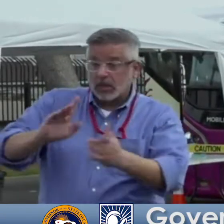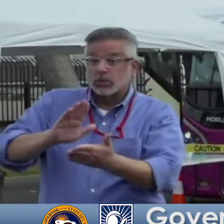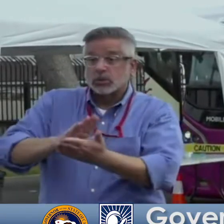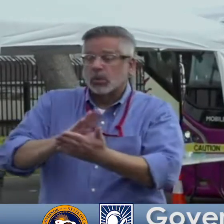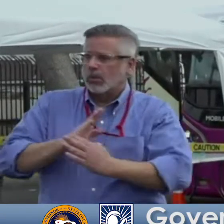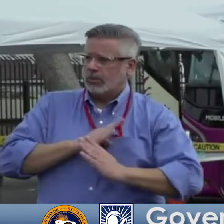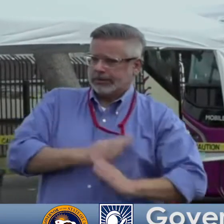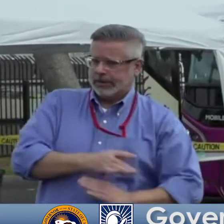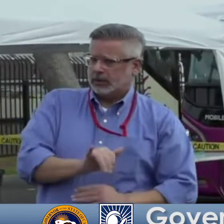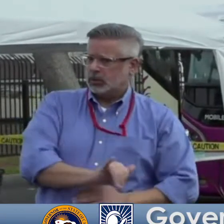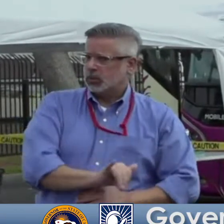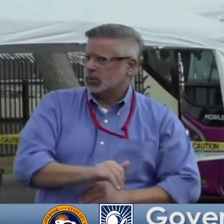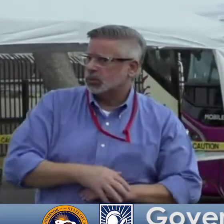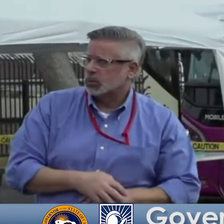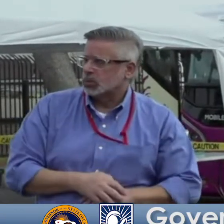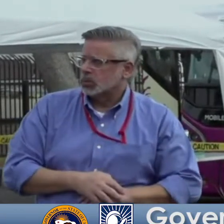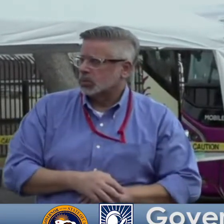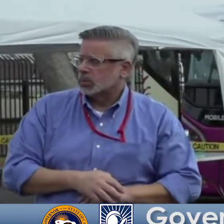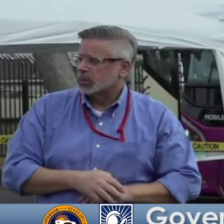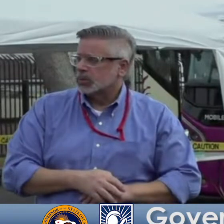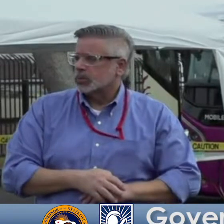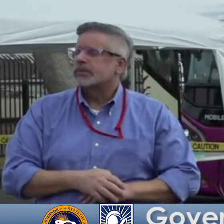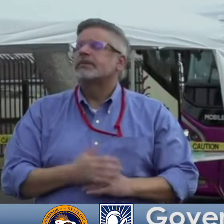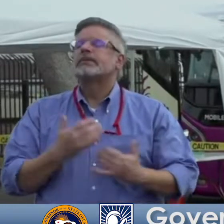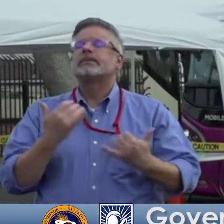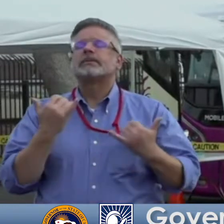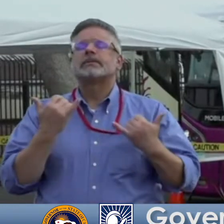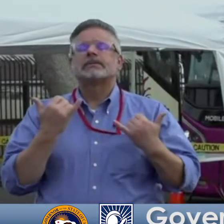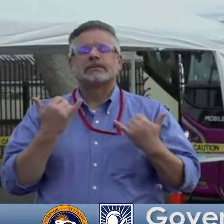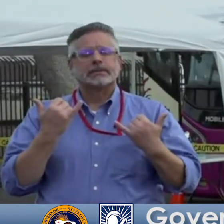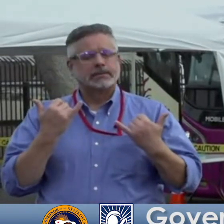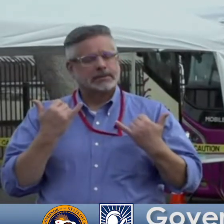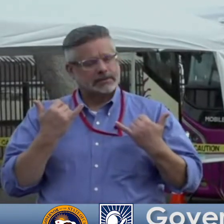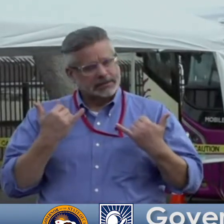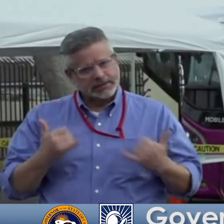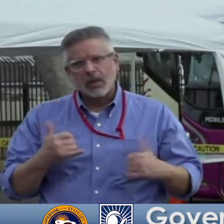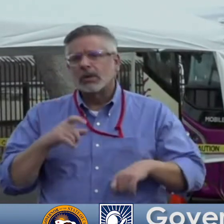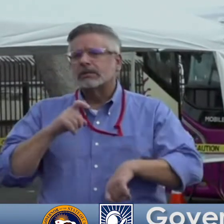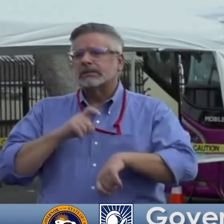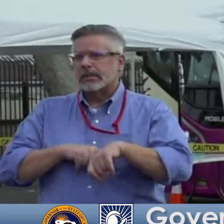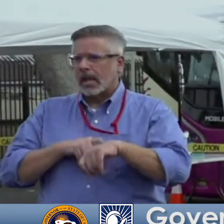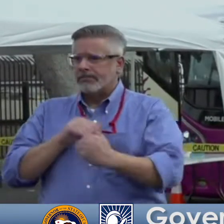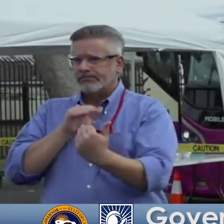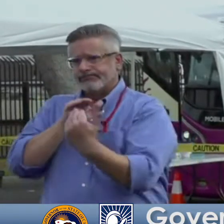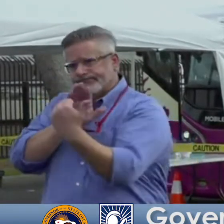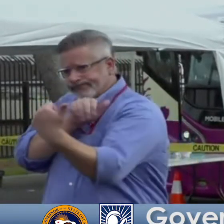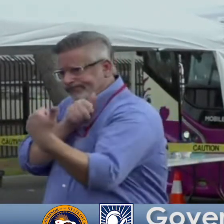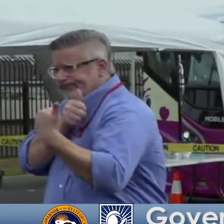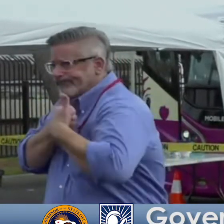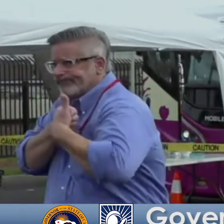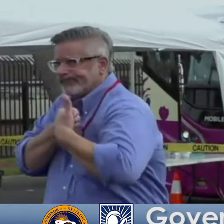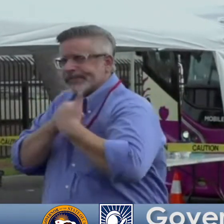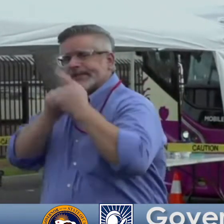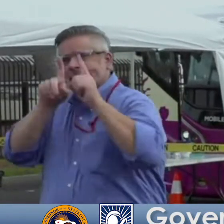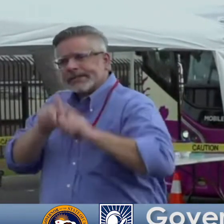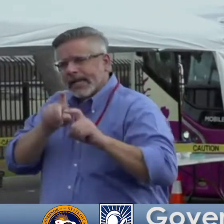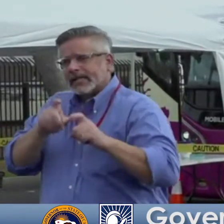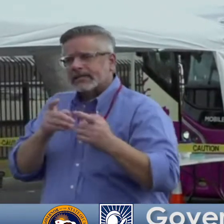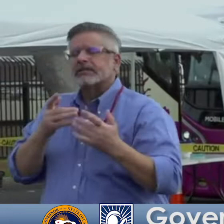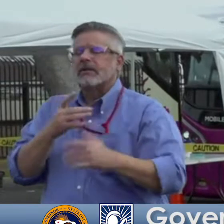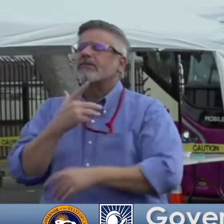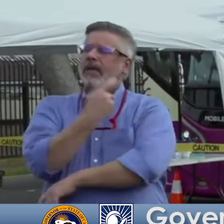school. It's time that we step up again and meet the moment on testing, just like we met the moment